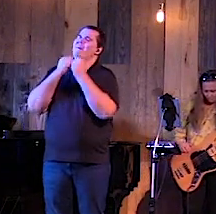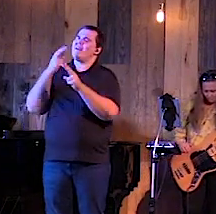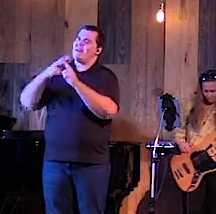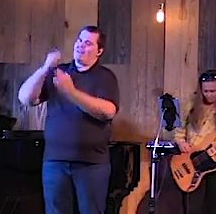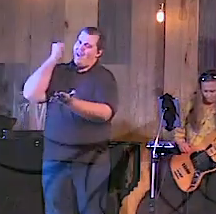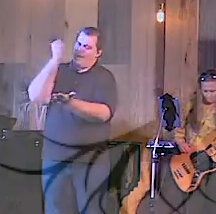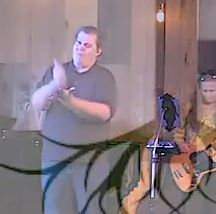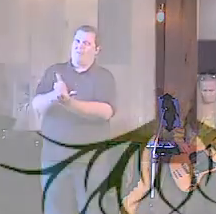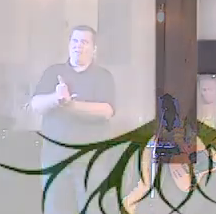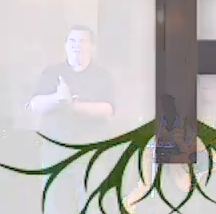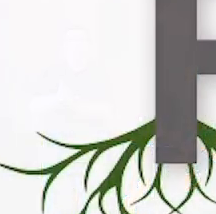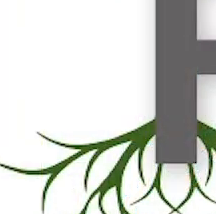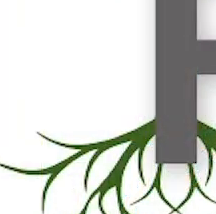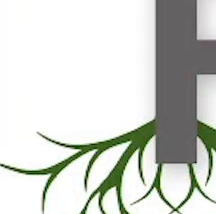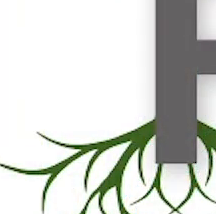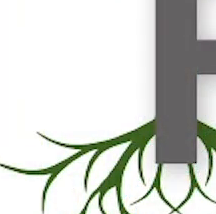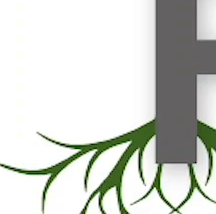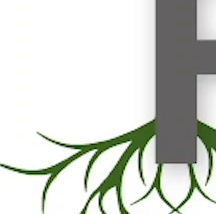amen.